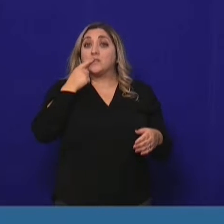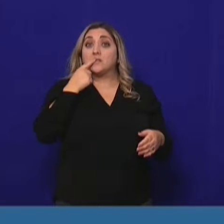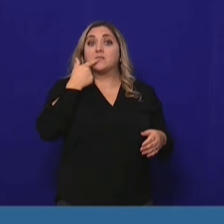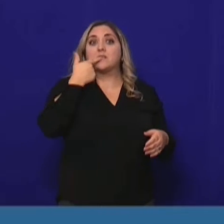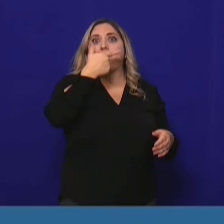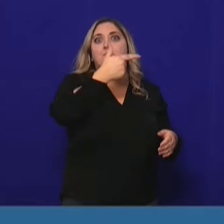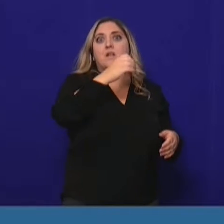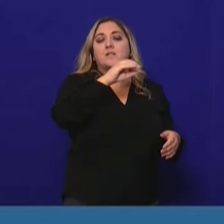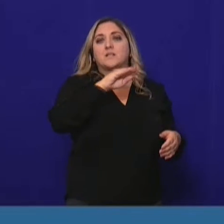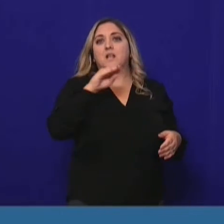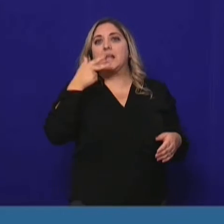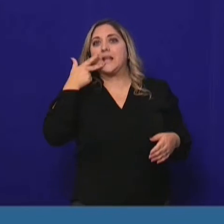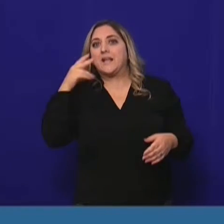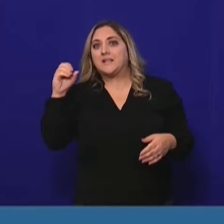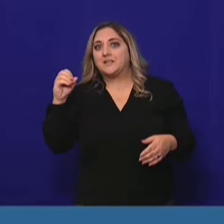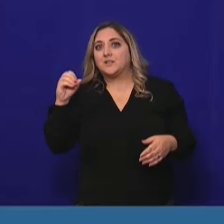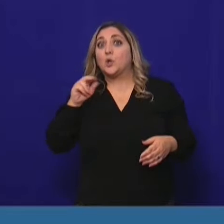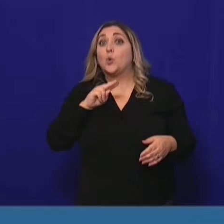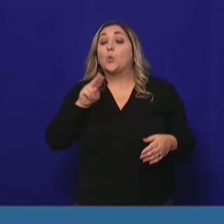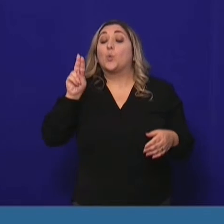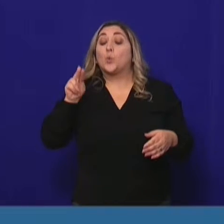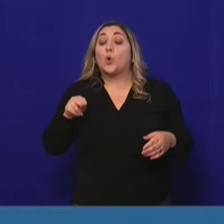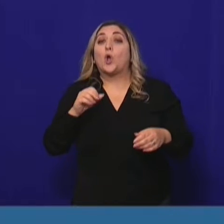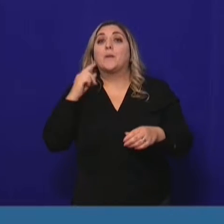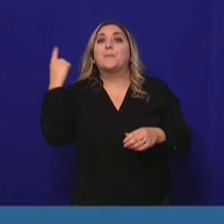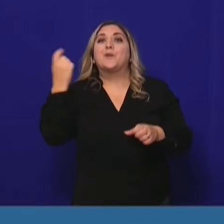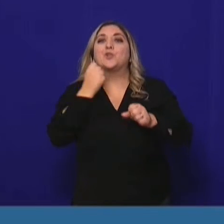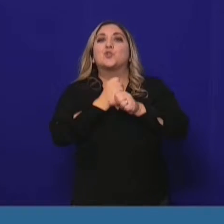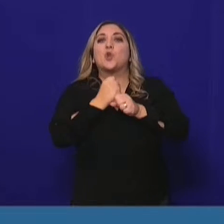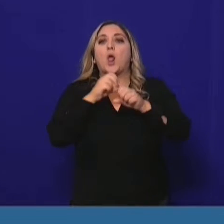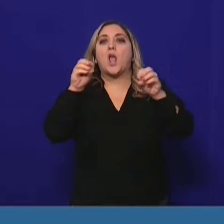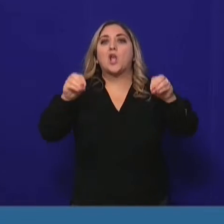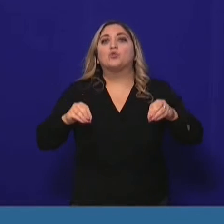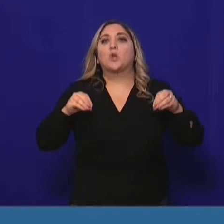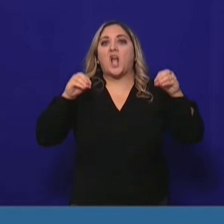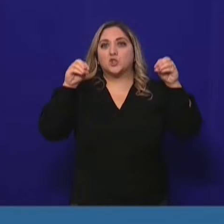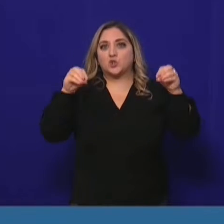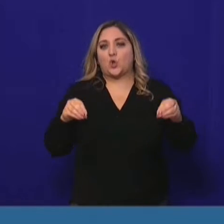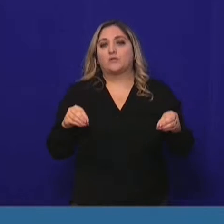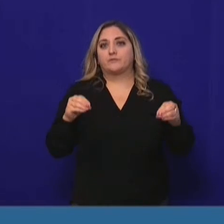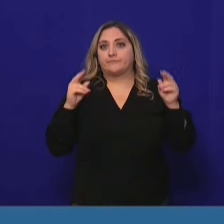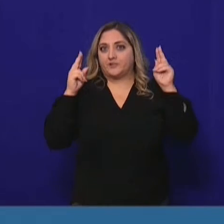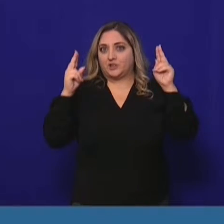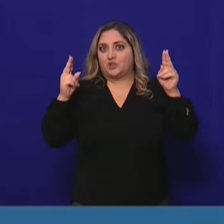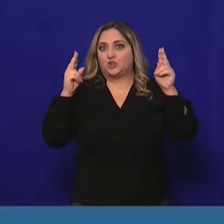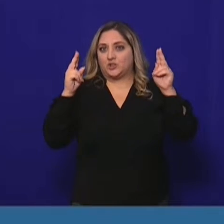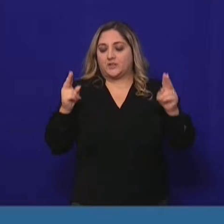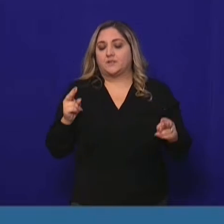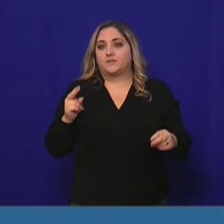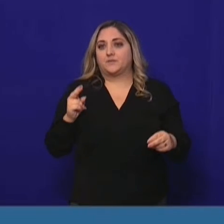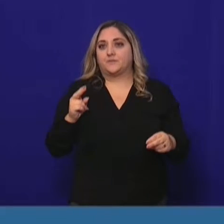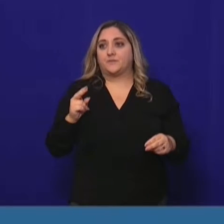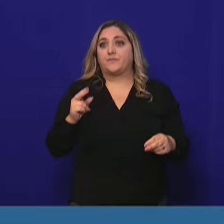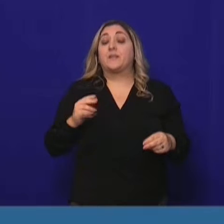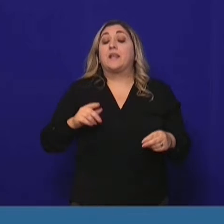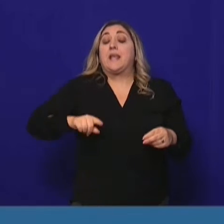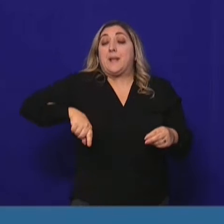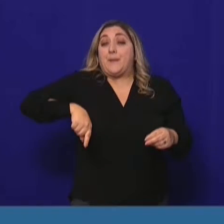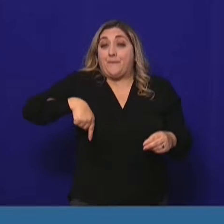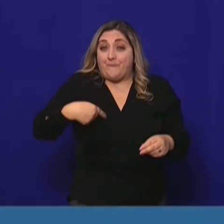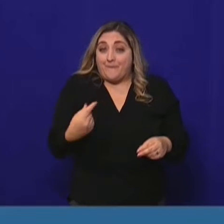bejn 70 u 80 sena u l-istaff tal-iskejjel u l-child care centers. U mbagħad nduru għal dawk li għandhom il fuq